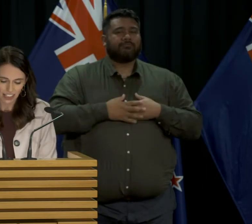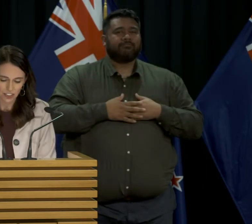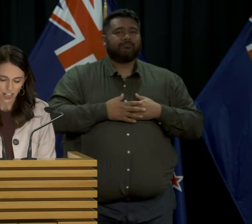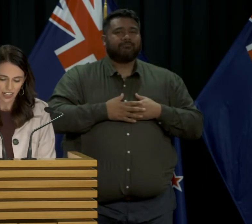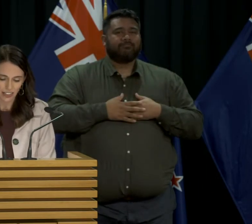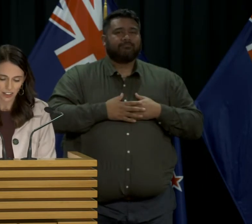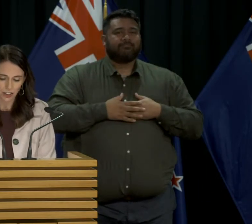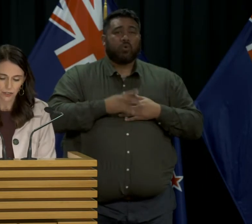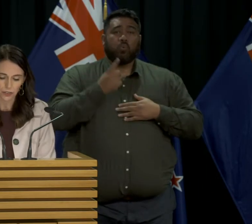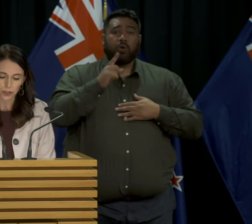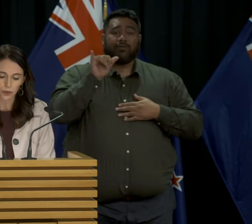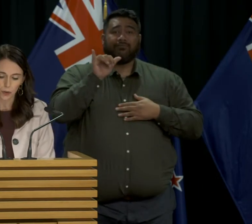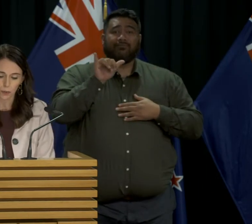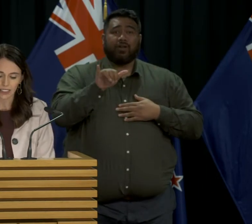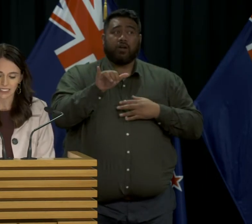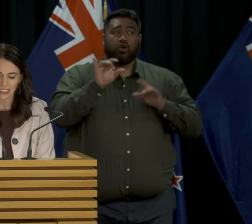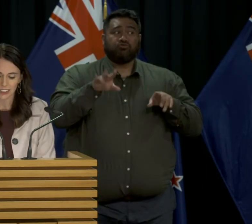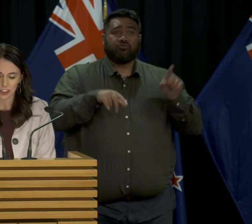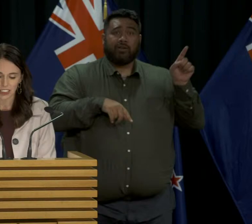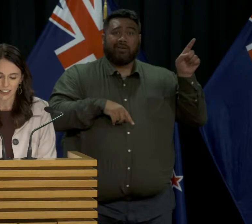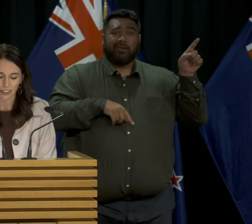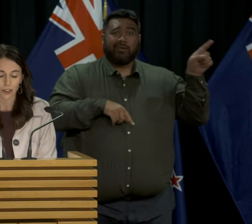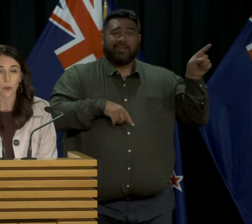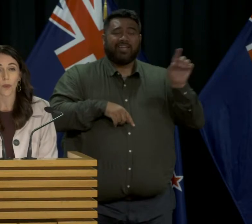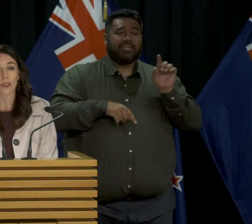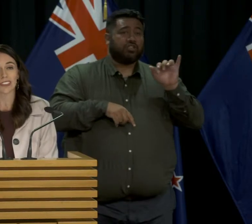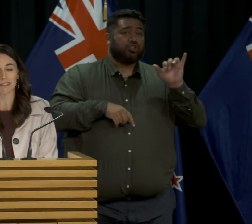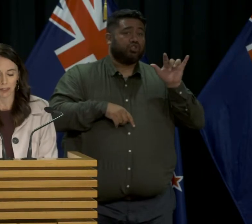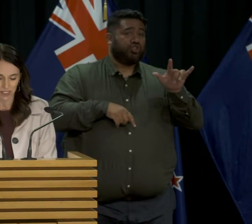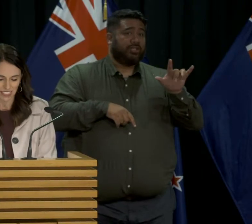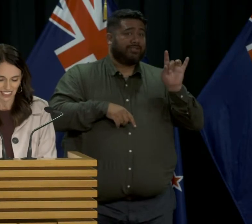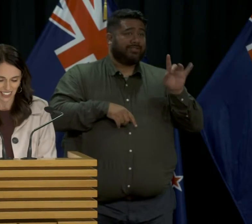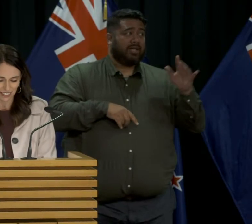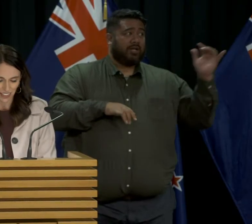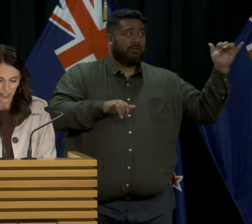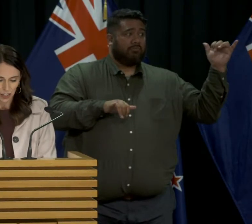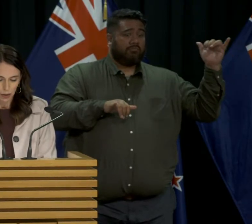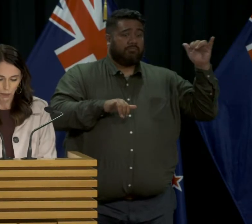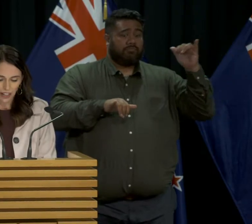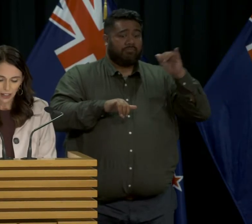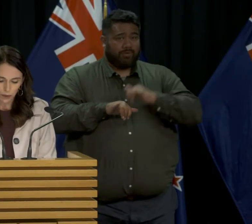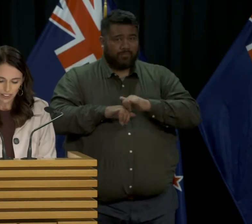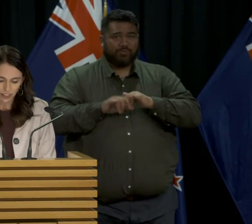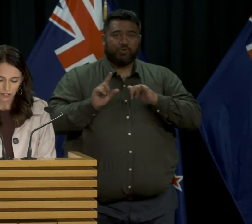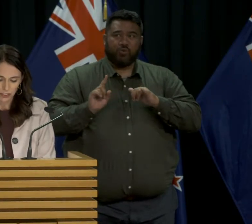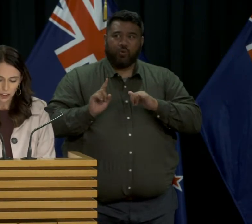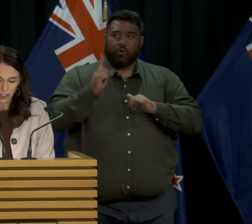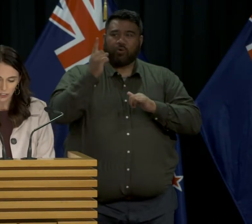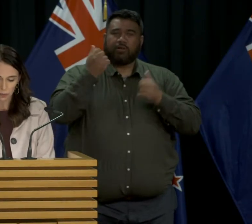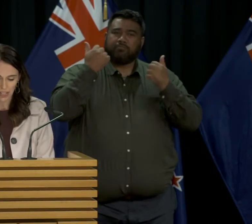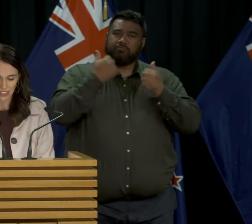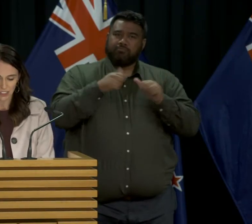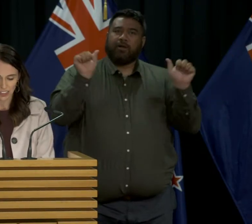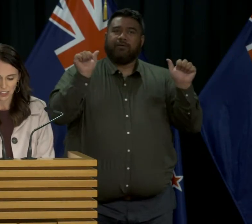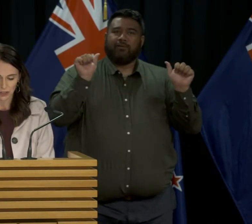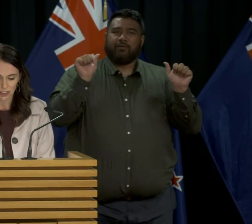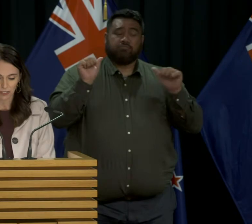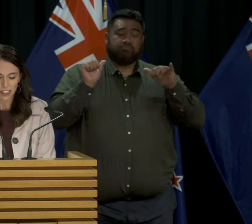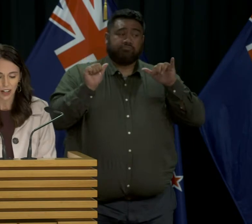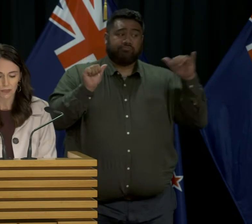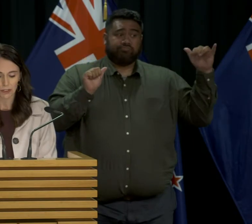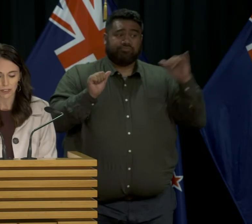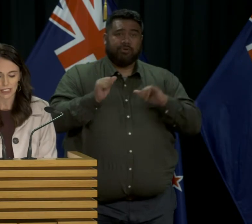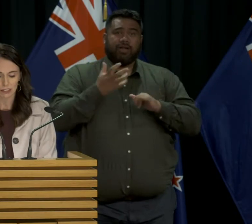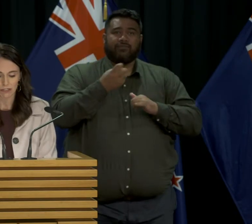Jetstar flight JQ201 touched down in Auckland from Sydney, bringing with it over 200 passengers to